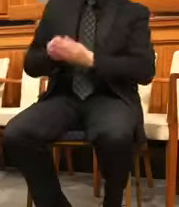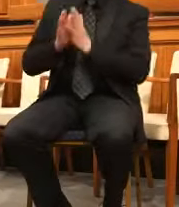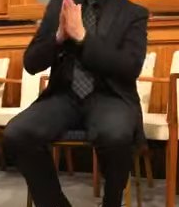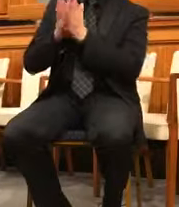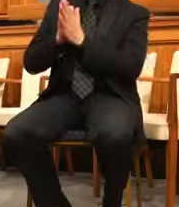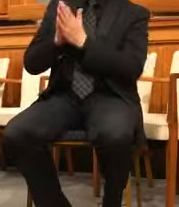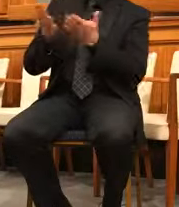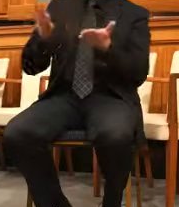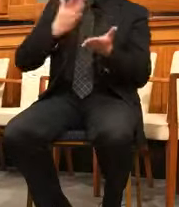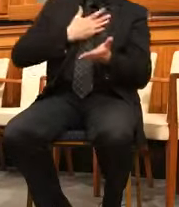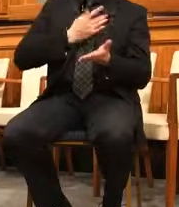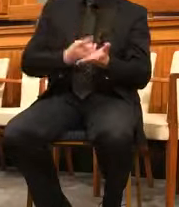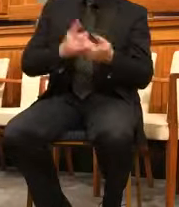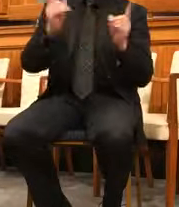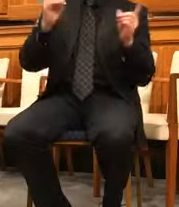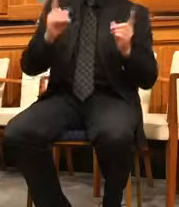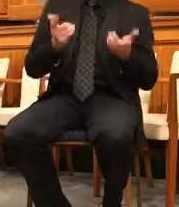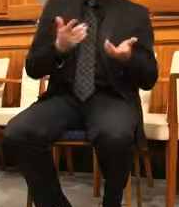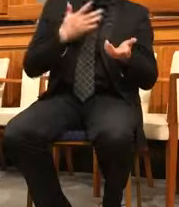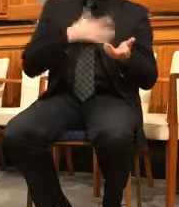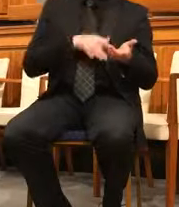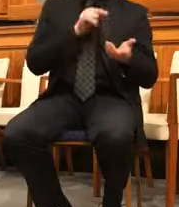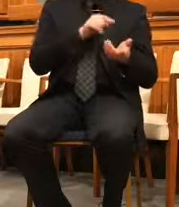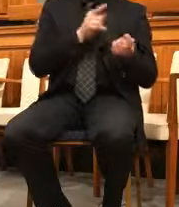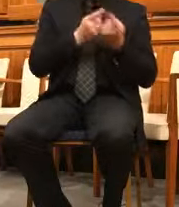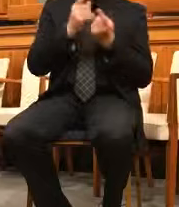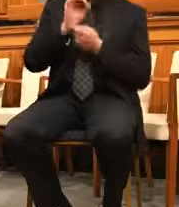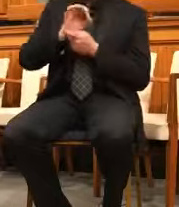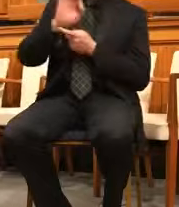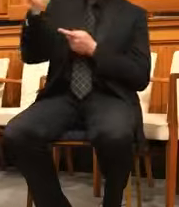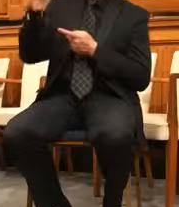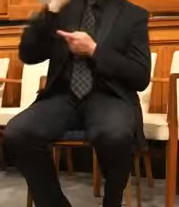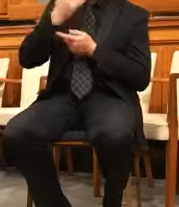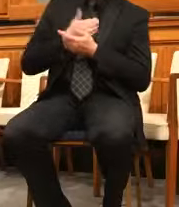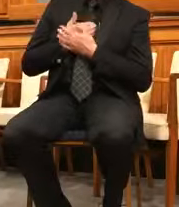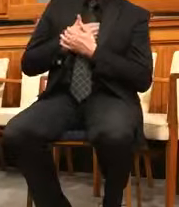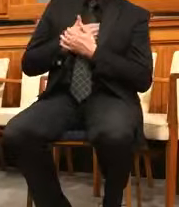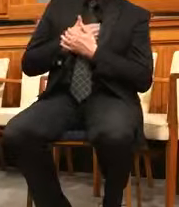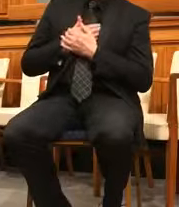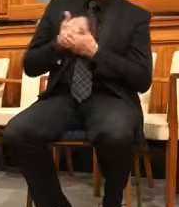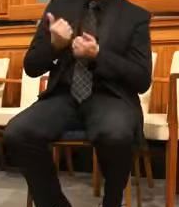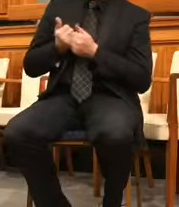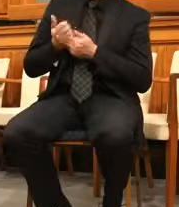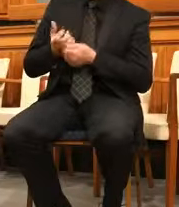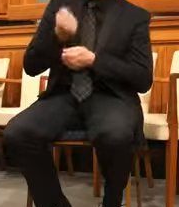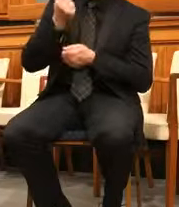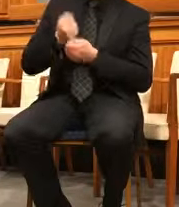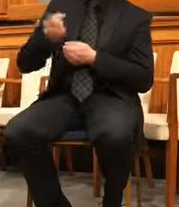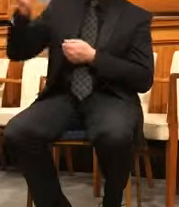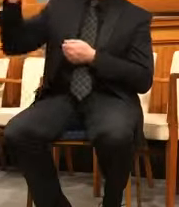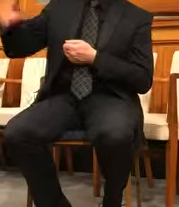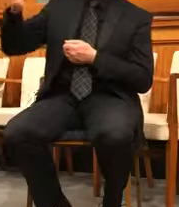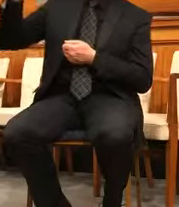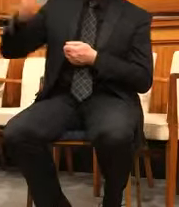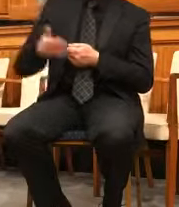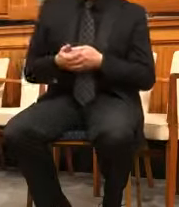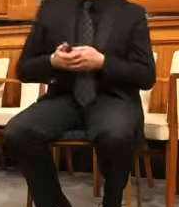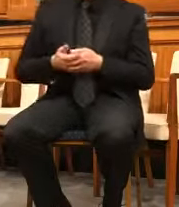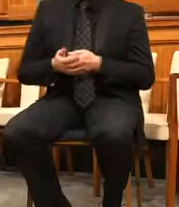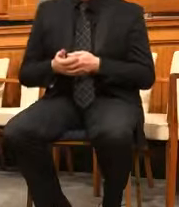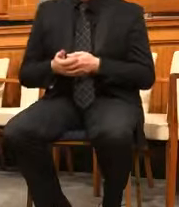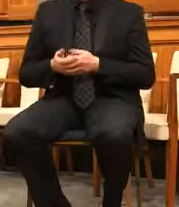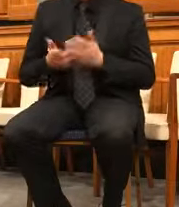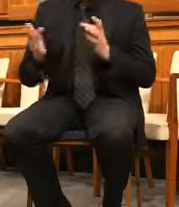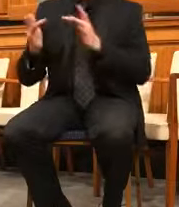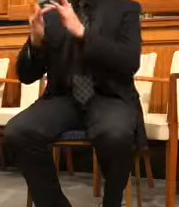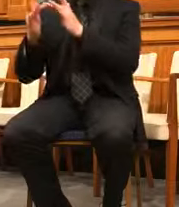whenever we want for anything and then dropping Him accordingly. We can switch from atheism to belief